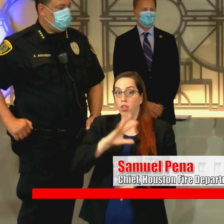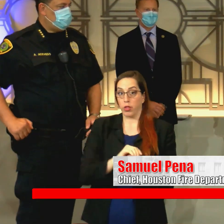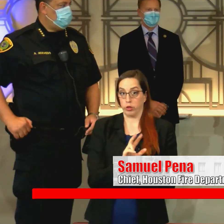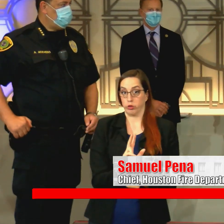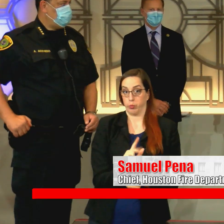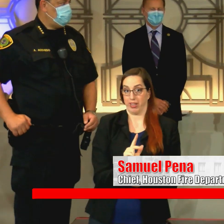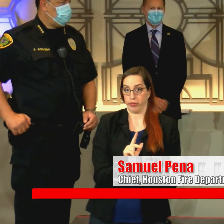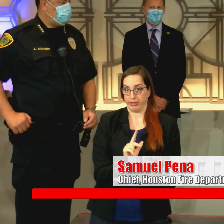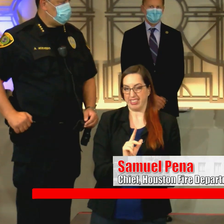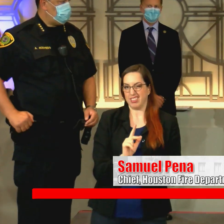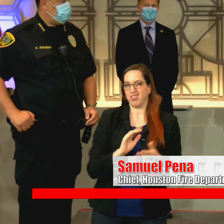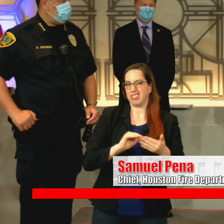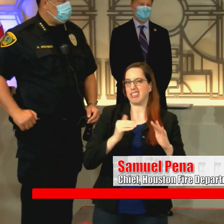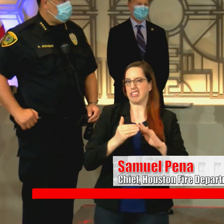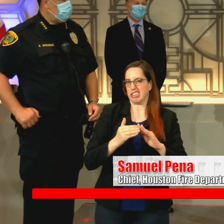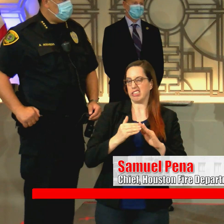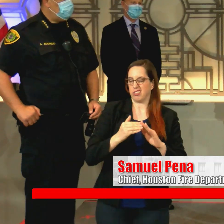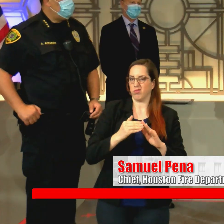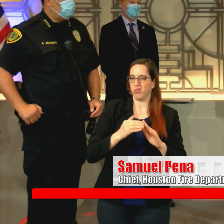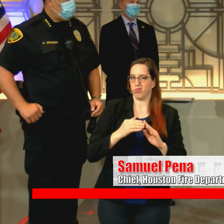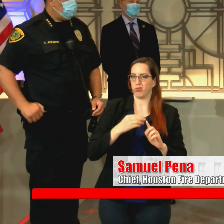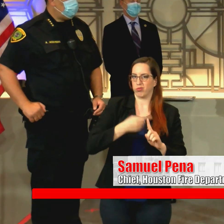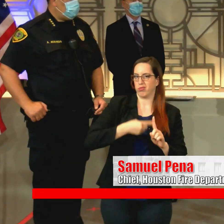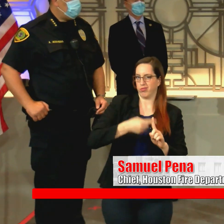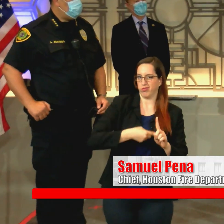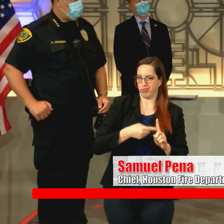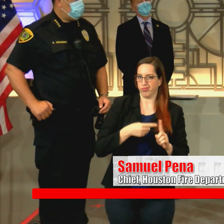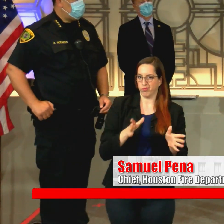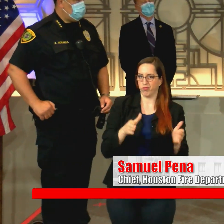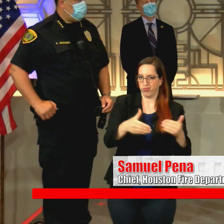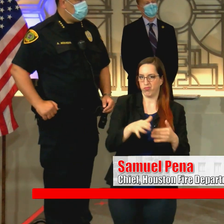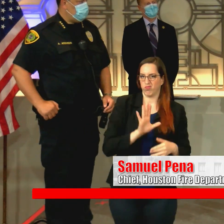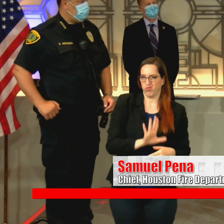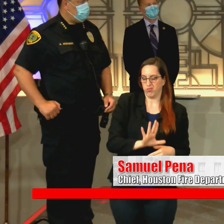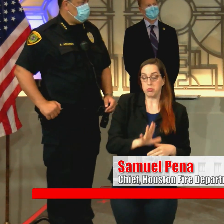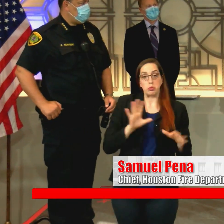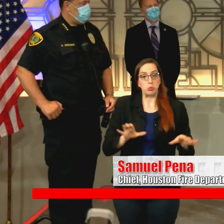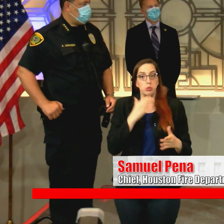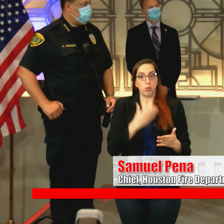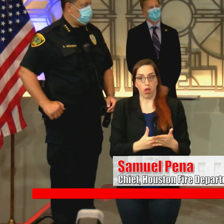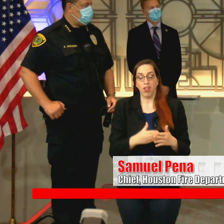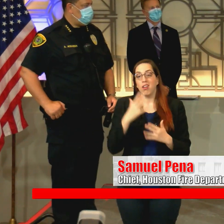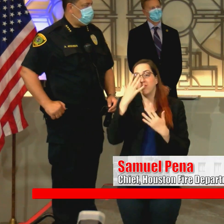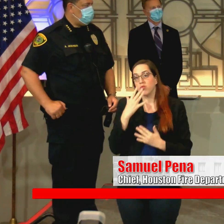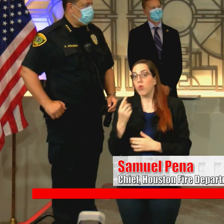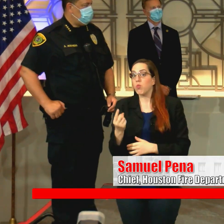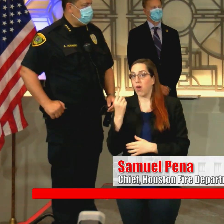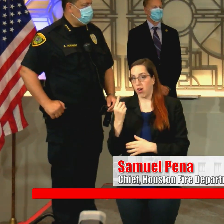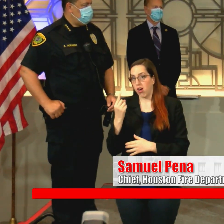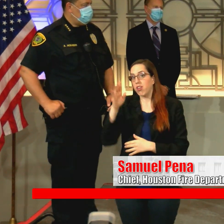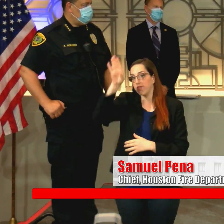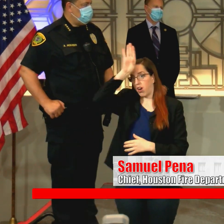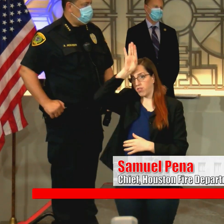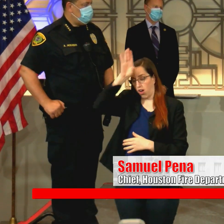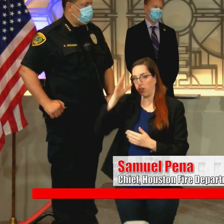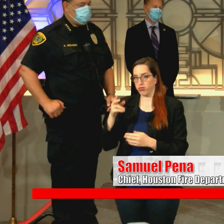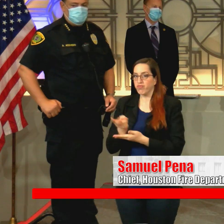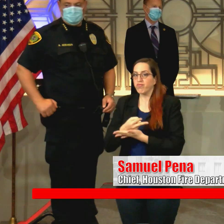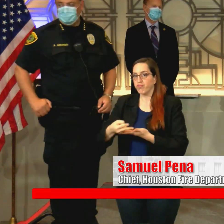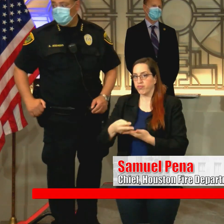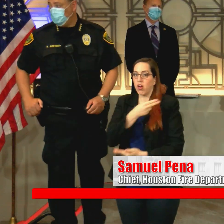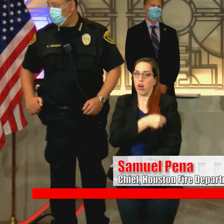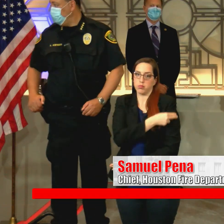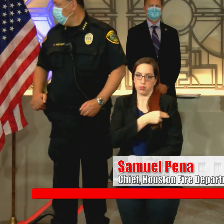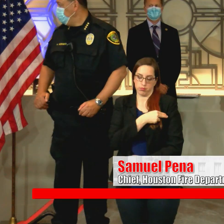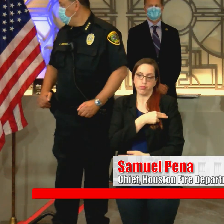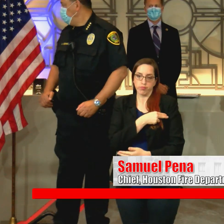are in a city-leased facility, and they're doing well. Unfortunately, we do have one firefighter that has been admitted to the hospital. He